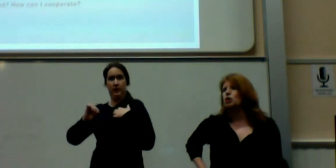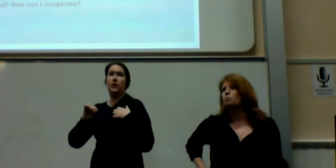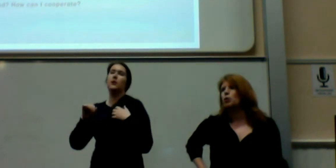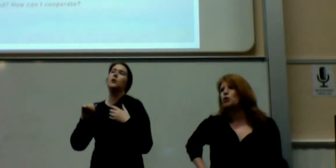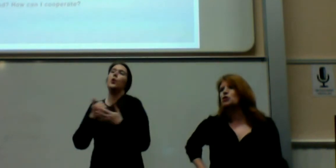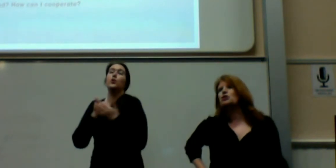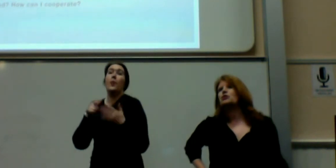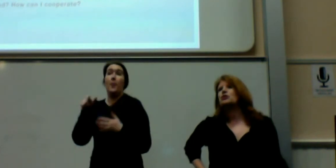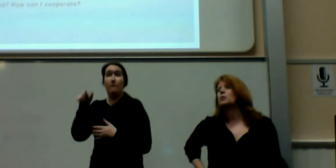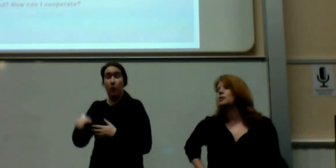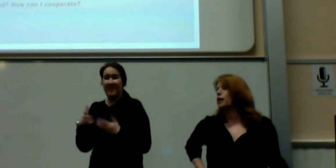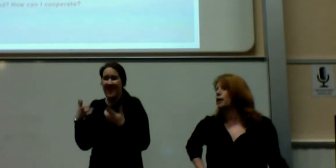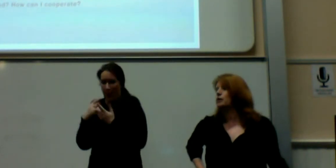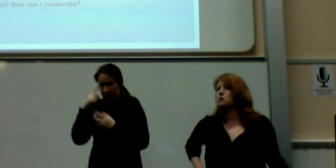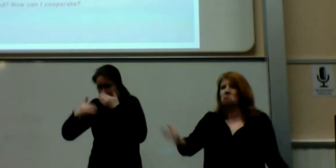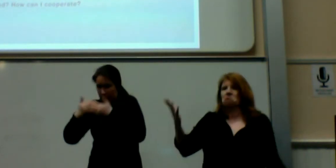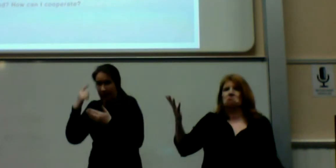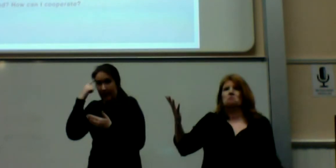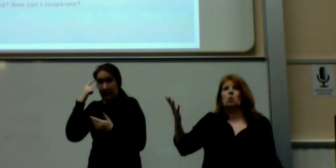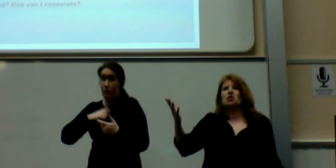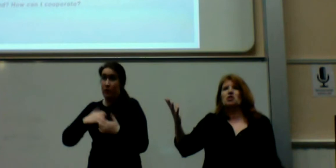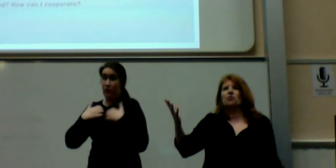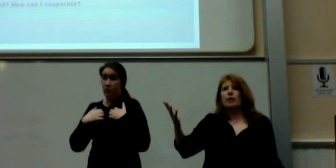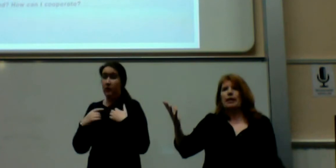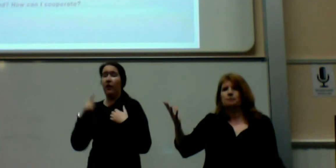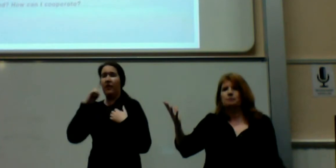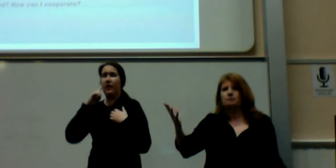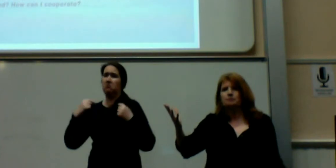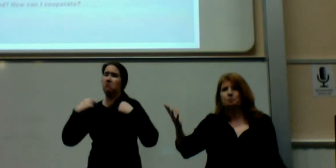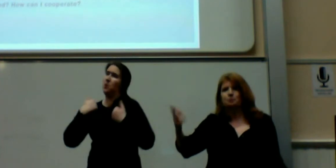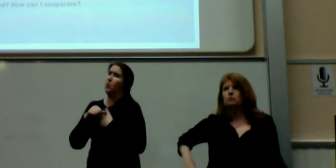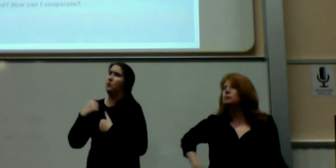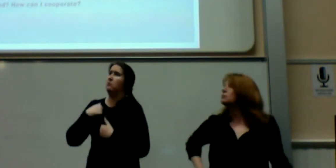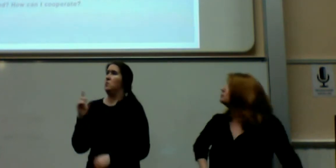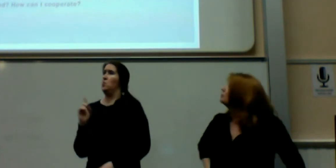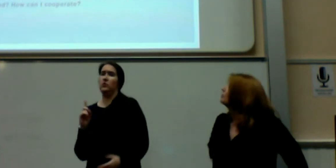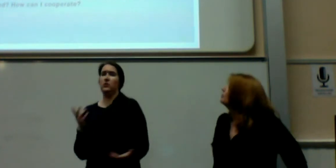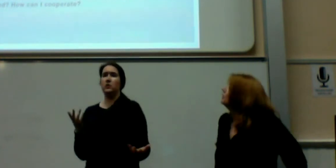using personal interest would say is, what's in it for me?